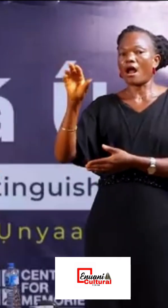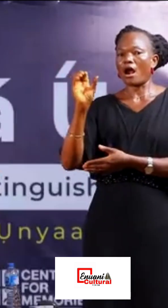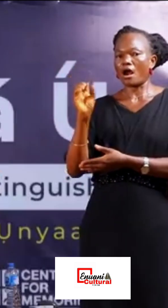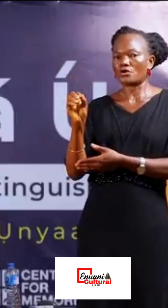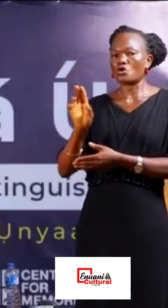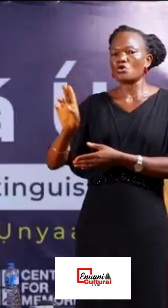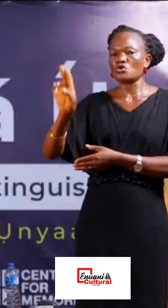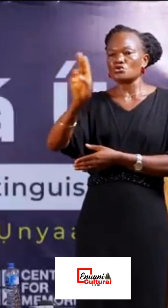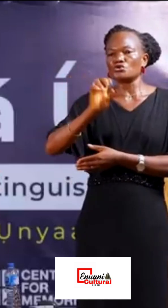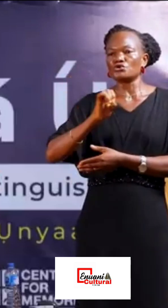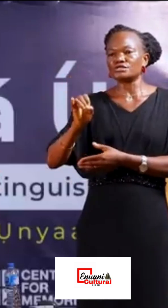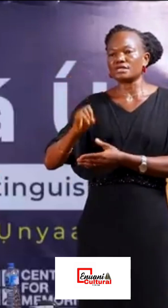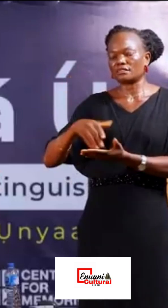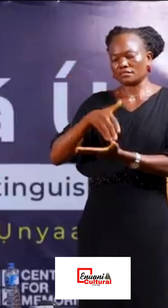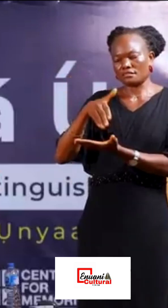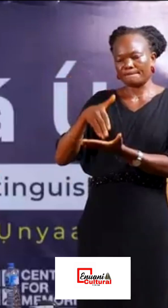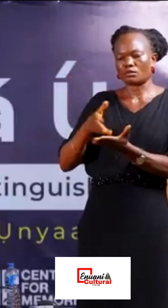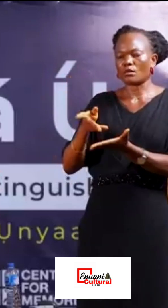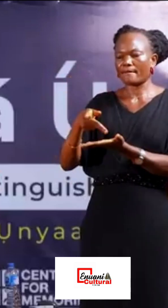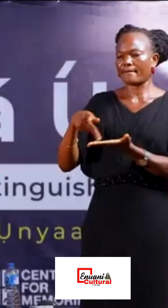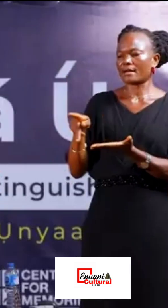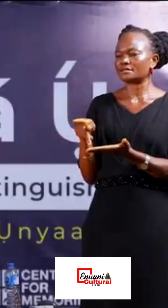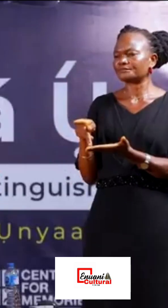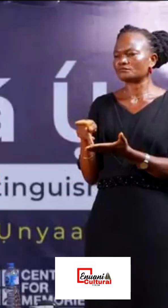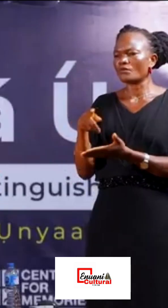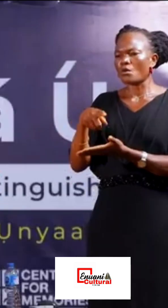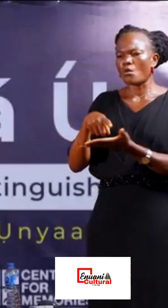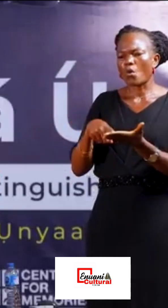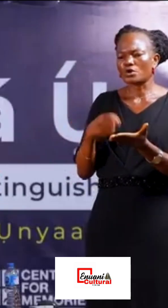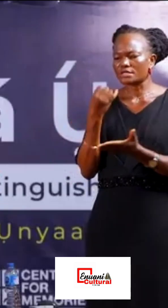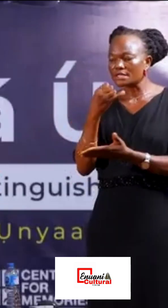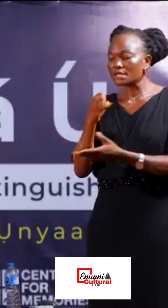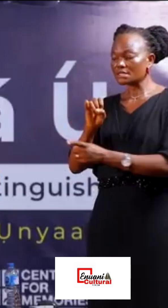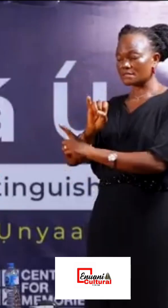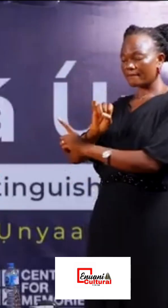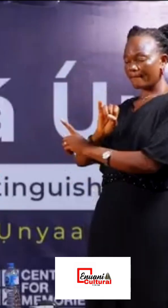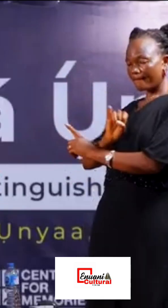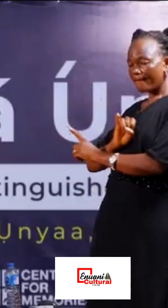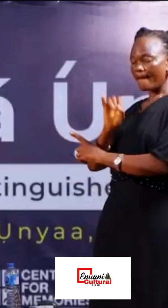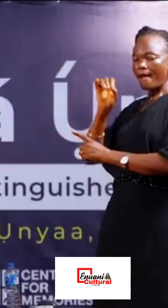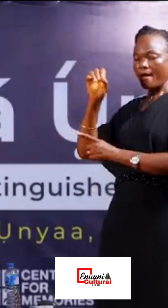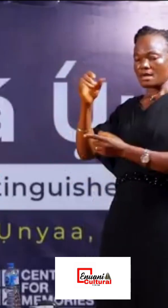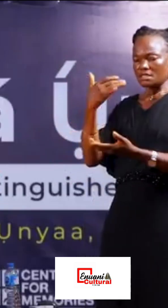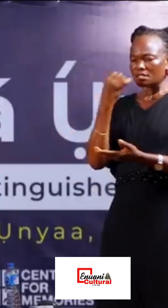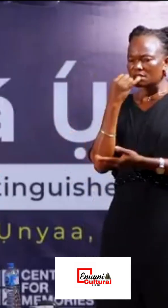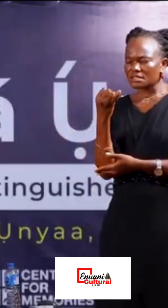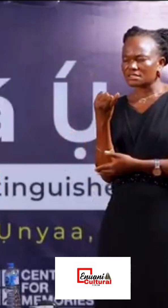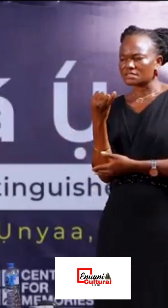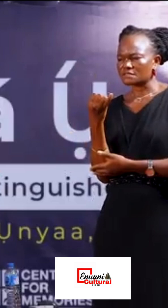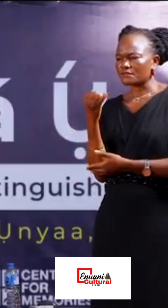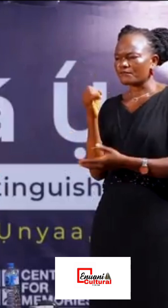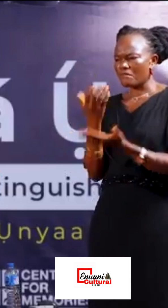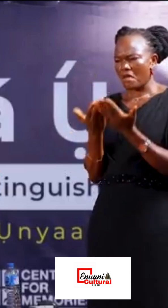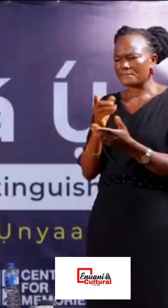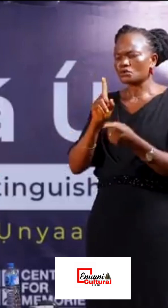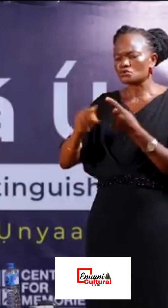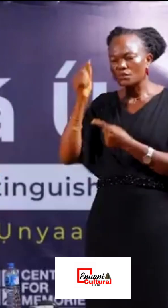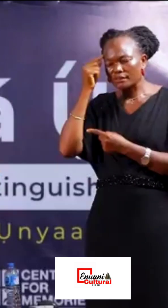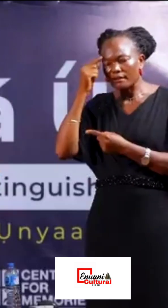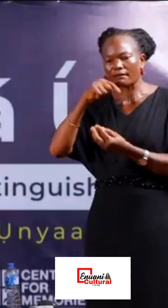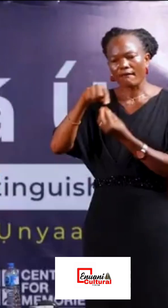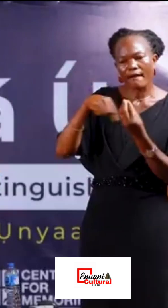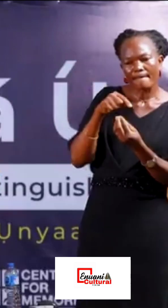right, using the Ibinukwabi. What is my interest here is perhaps to think